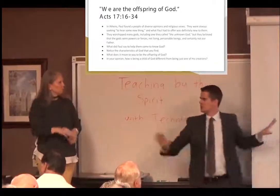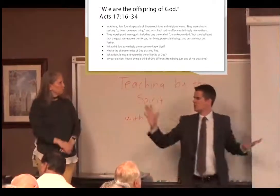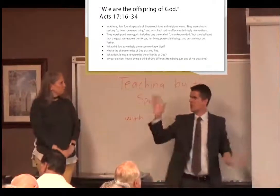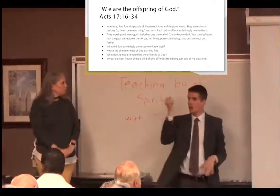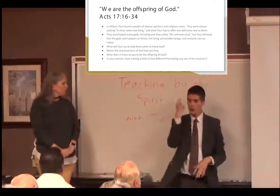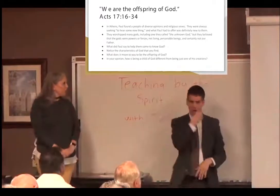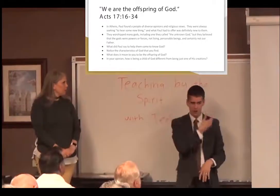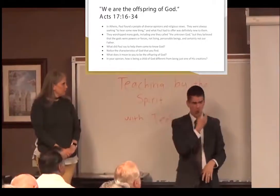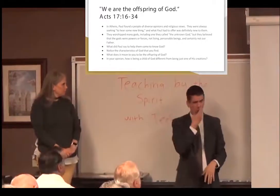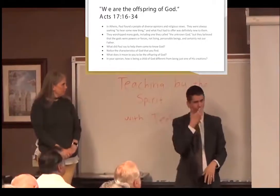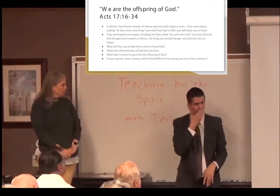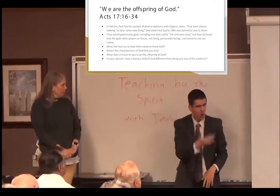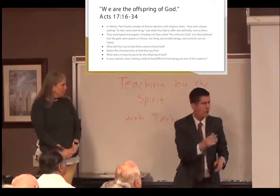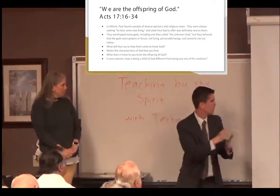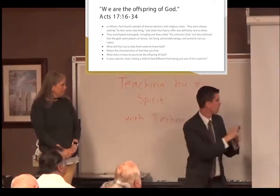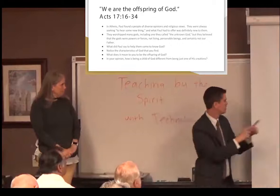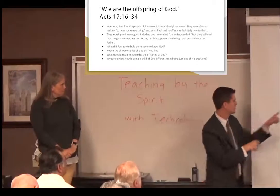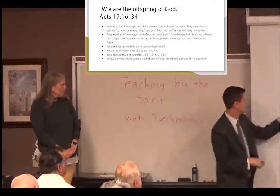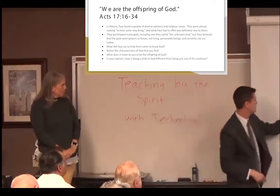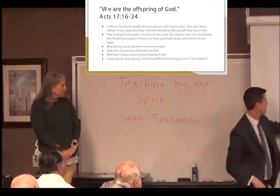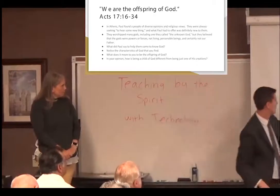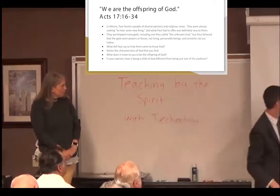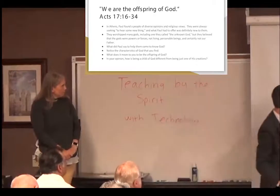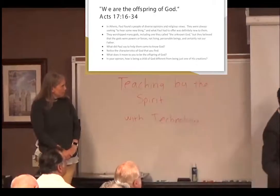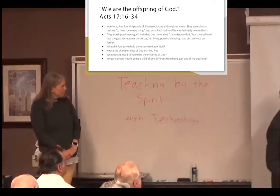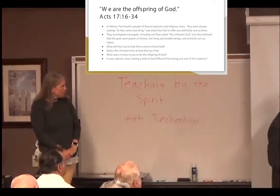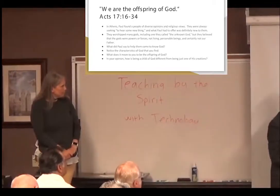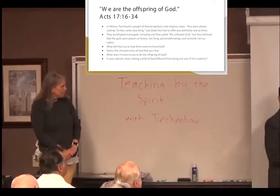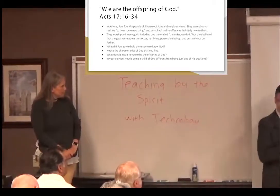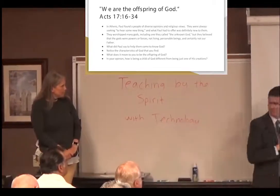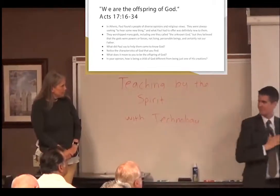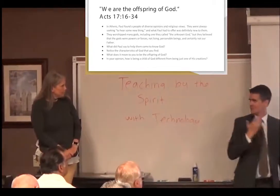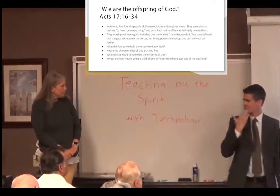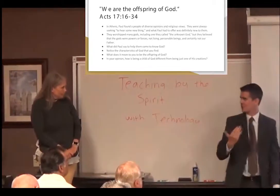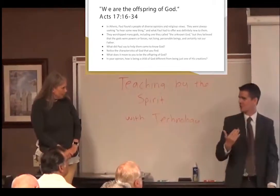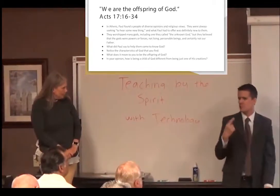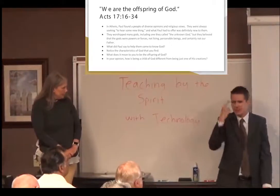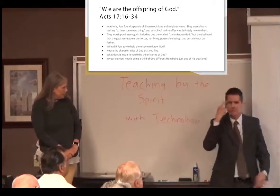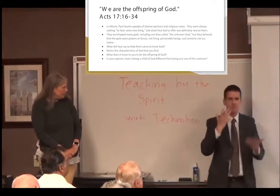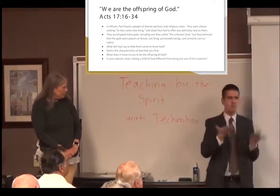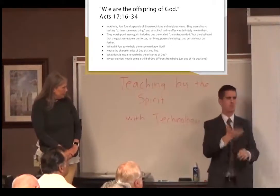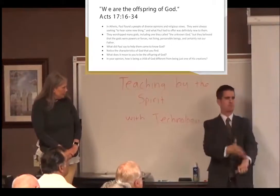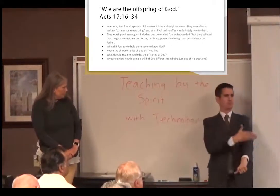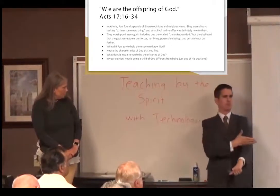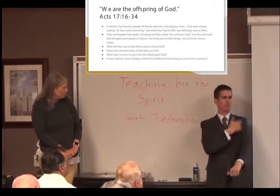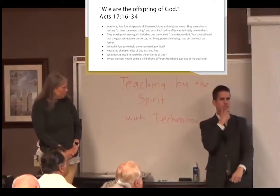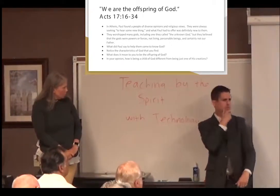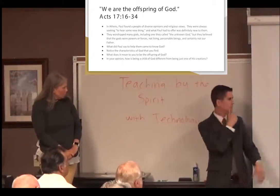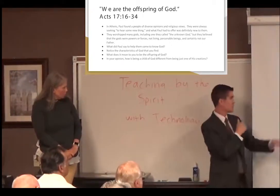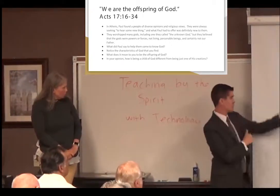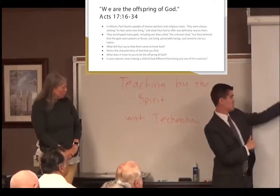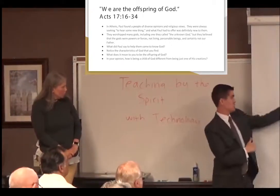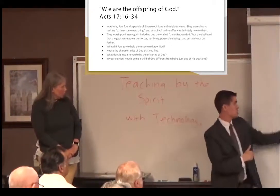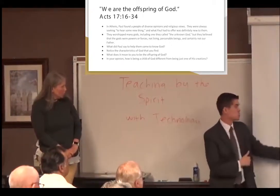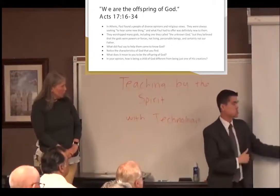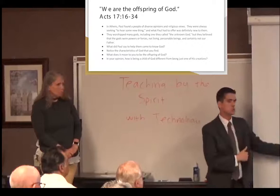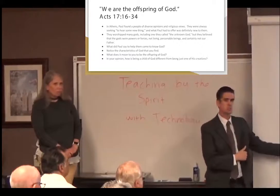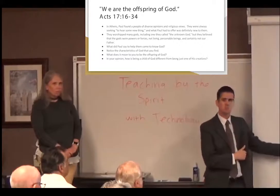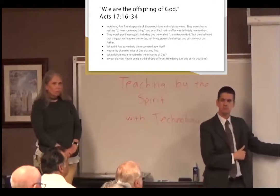are pretty long. Understand, there's some really good words in here. You think maybe it's gonna improve,